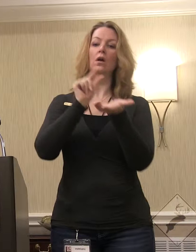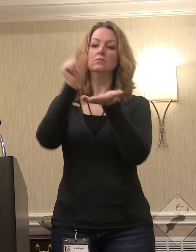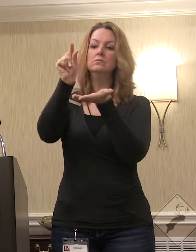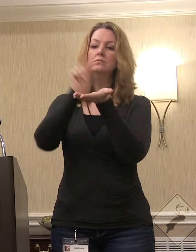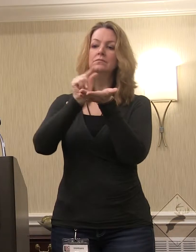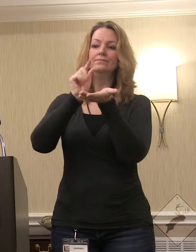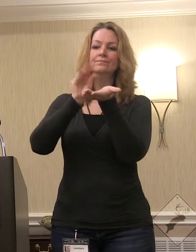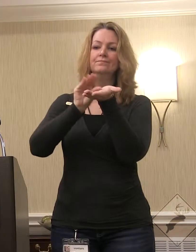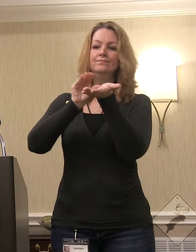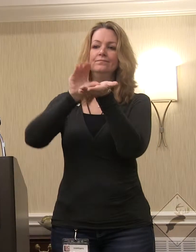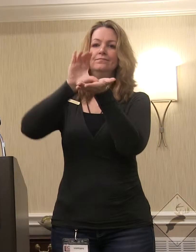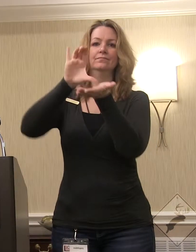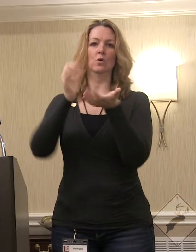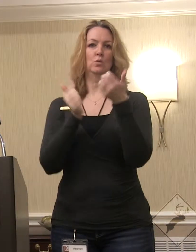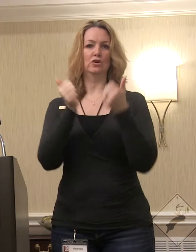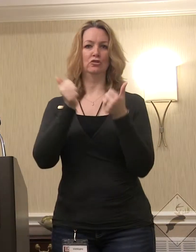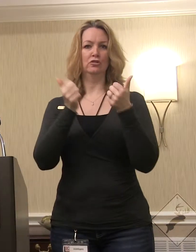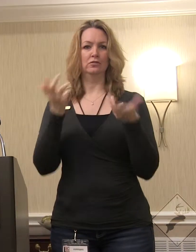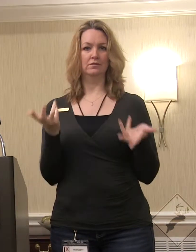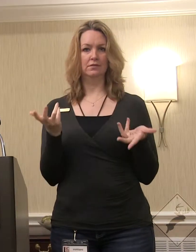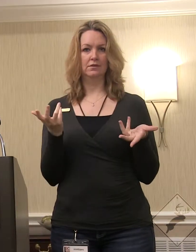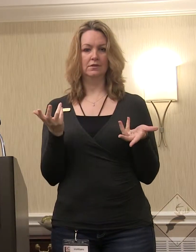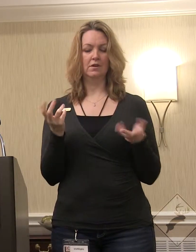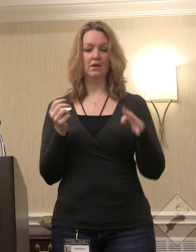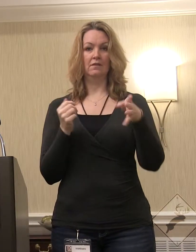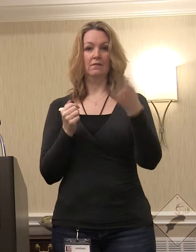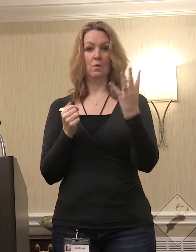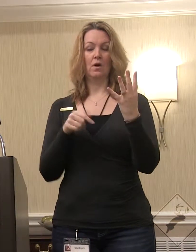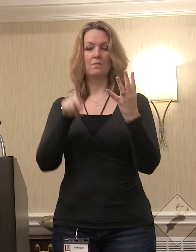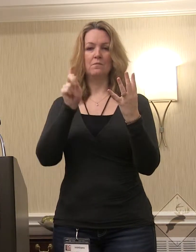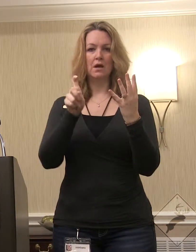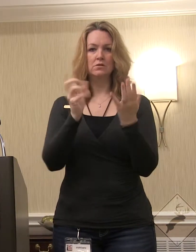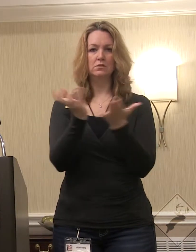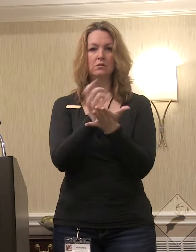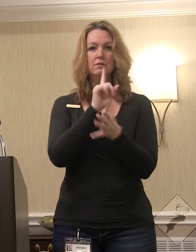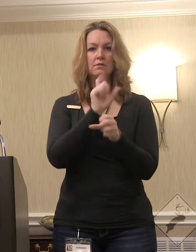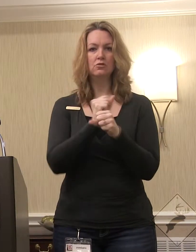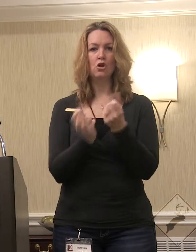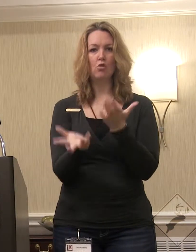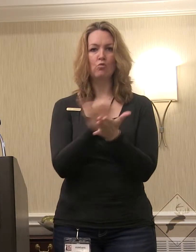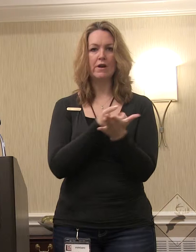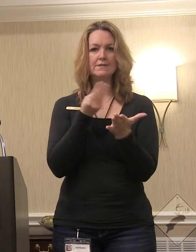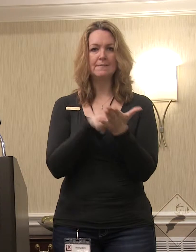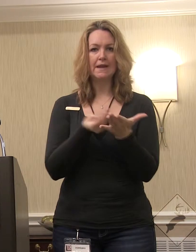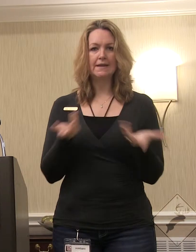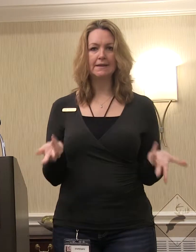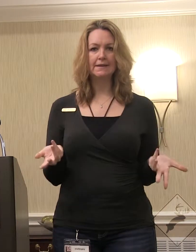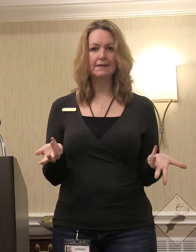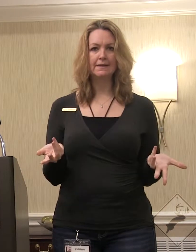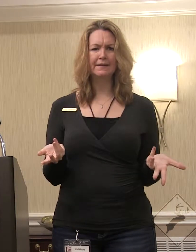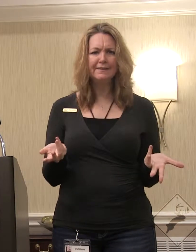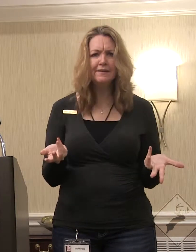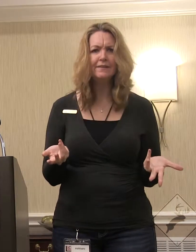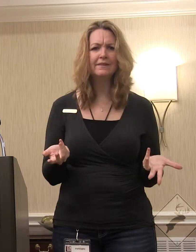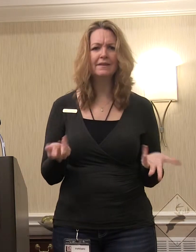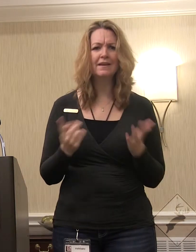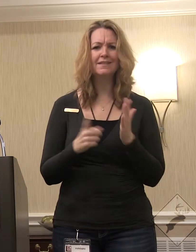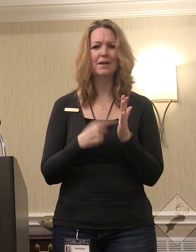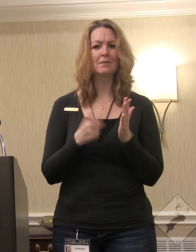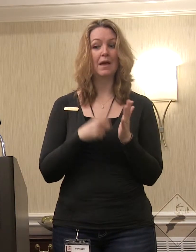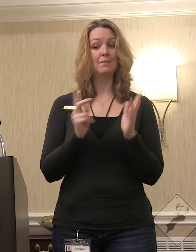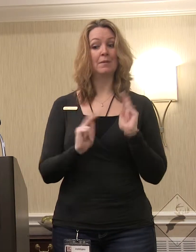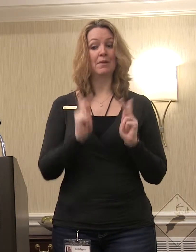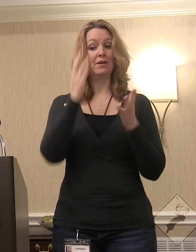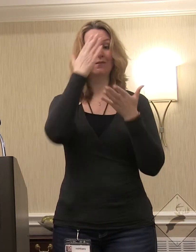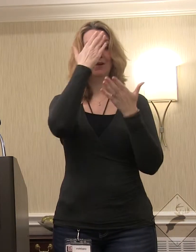project? Number four, you've got to raise money. Should be said, sometimes